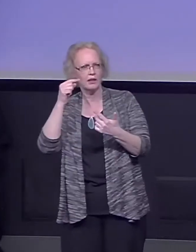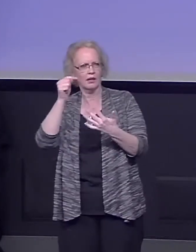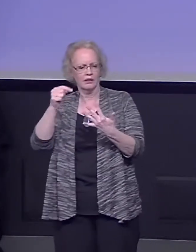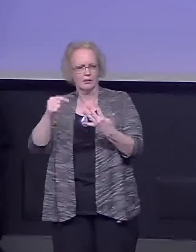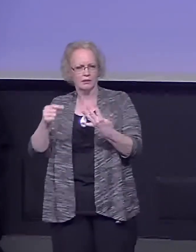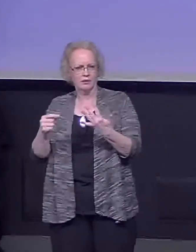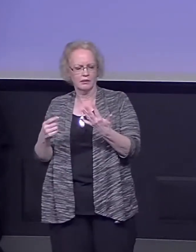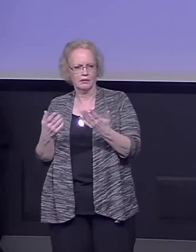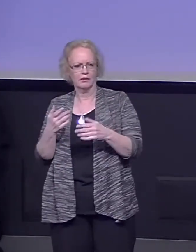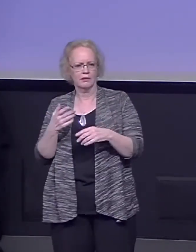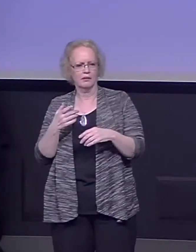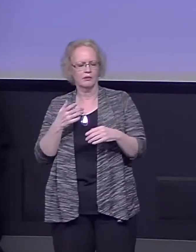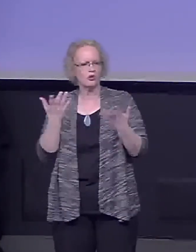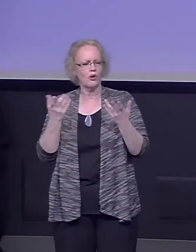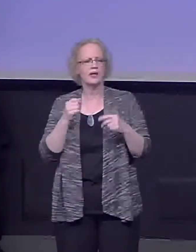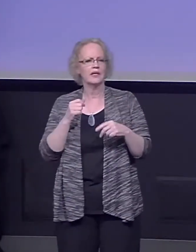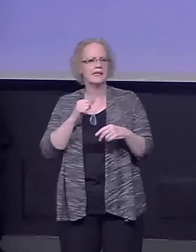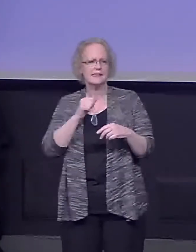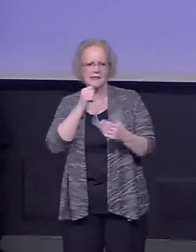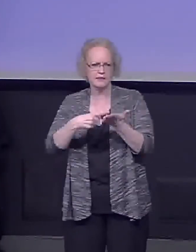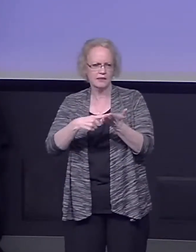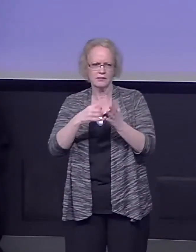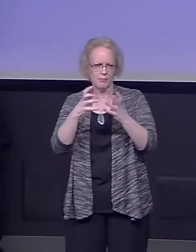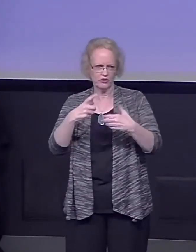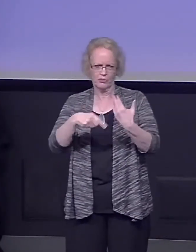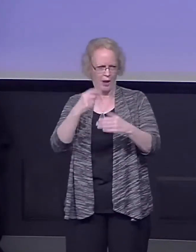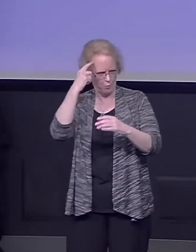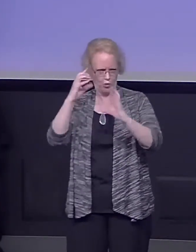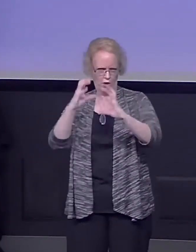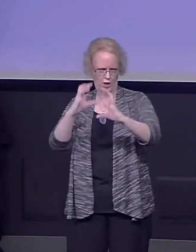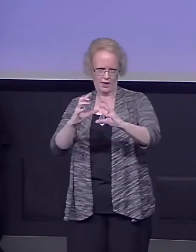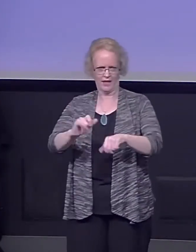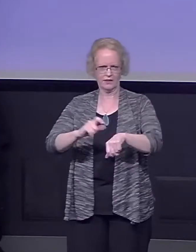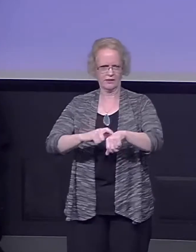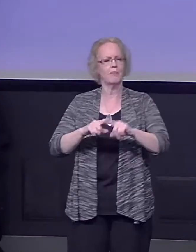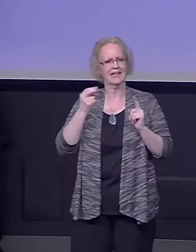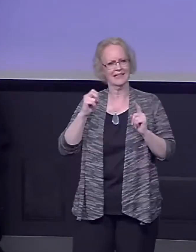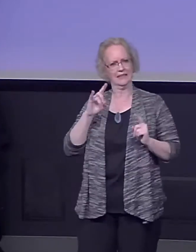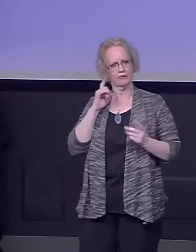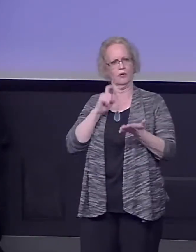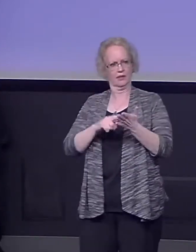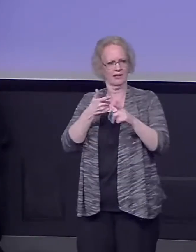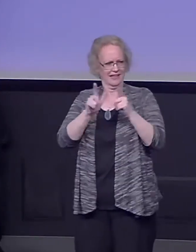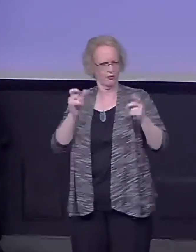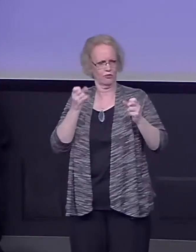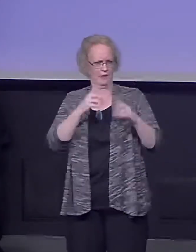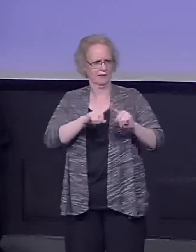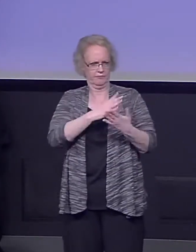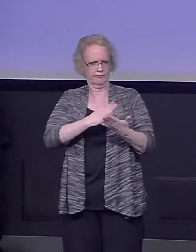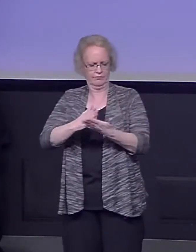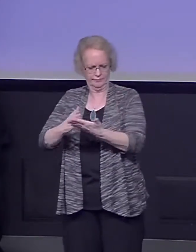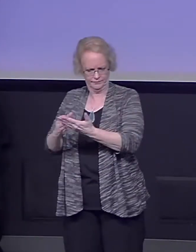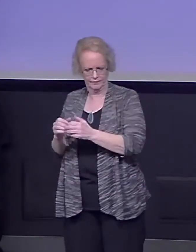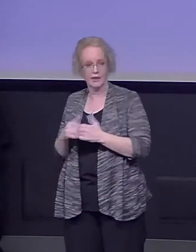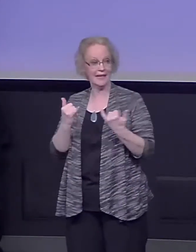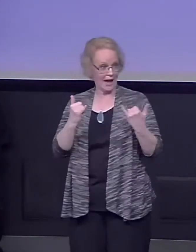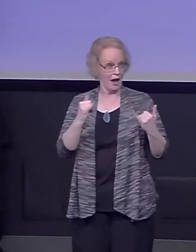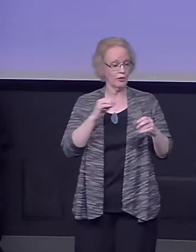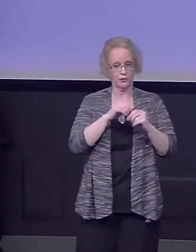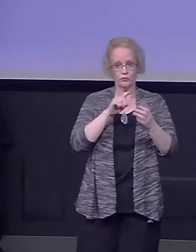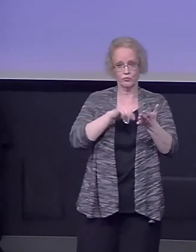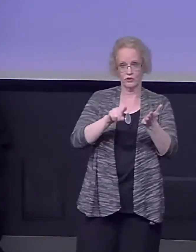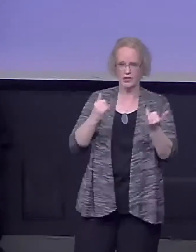about the brain yet, but in modern day language now, modern day research on the brain, we can assign some of